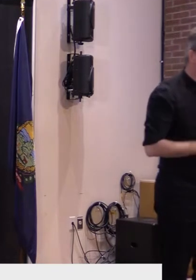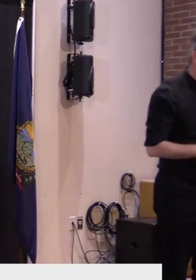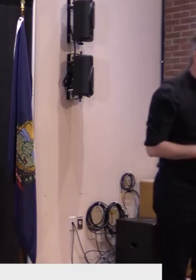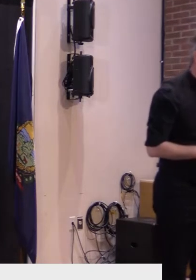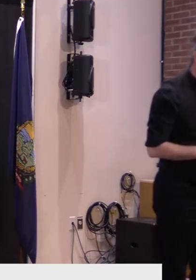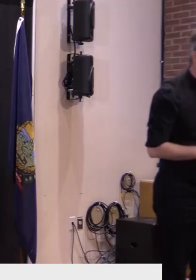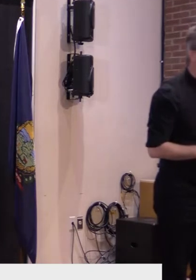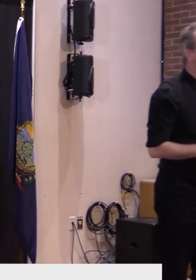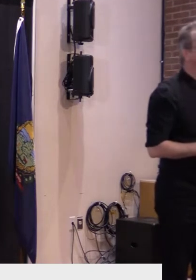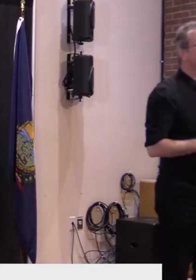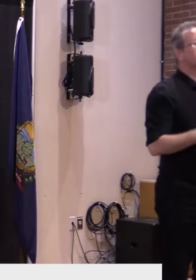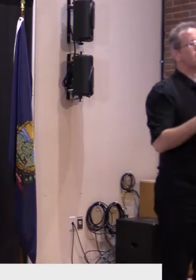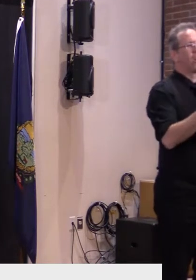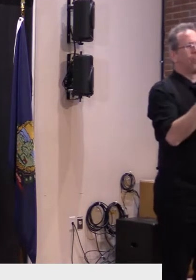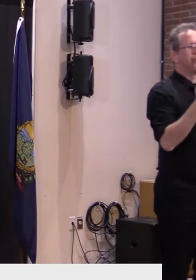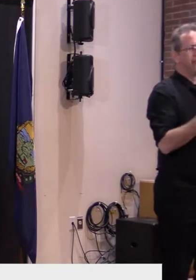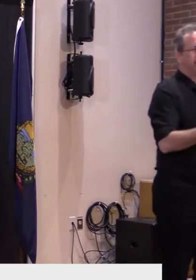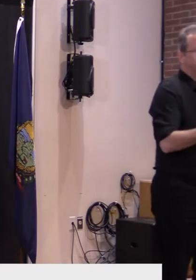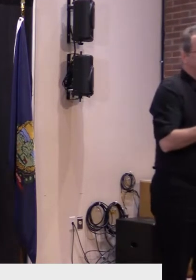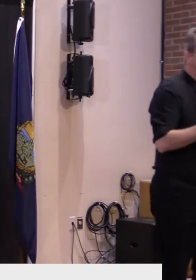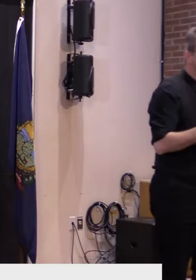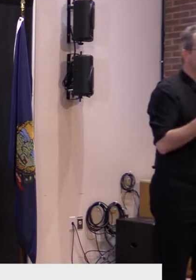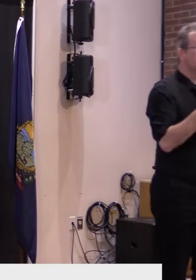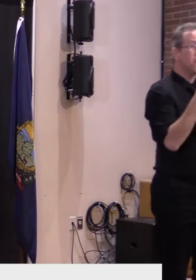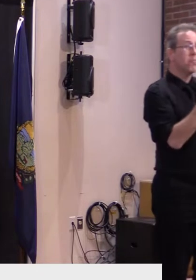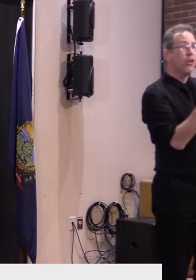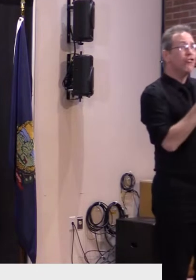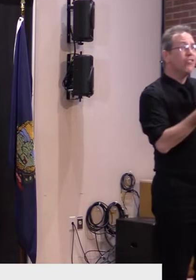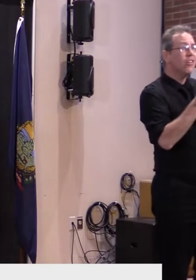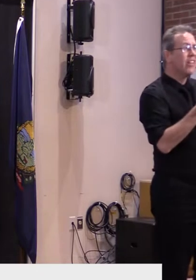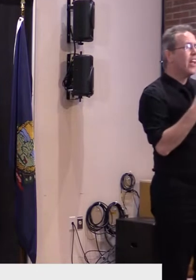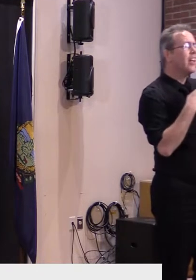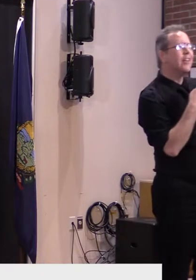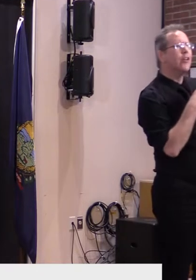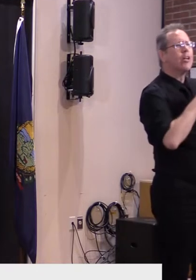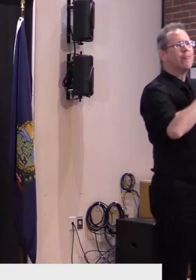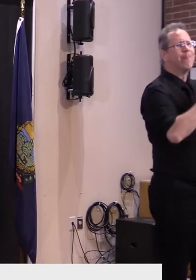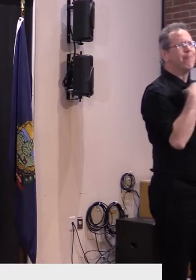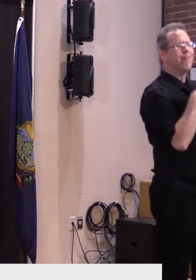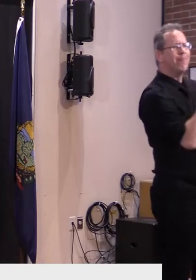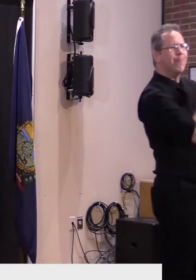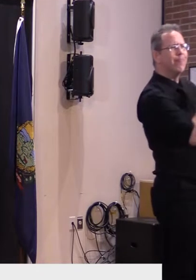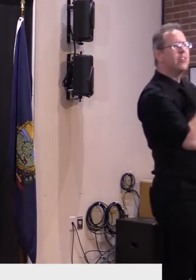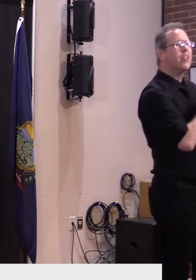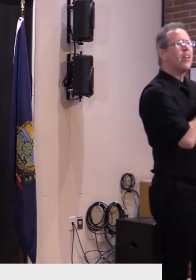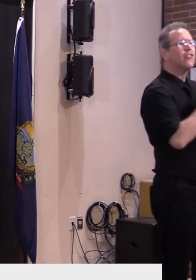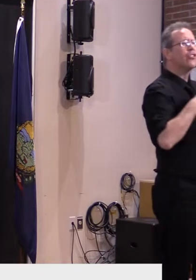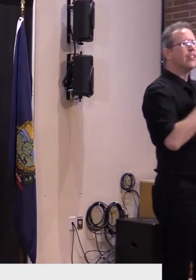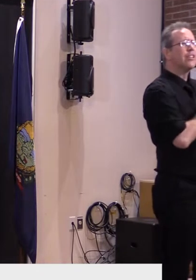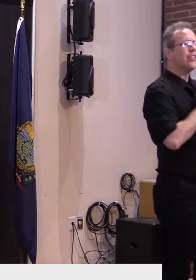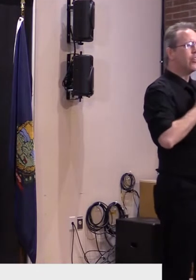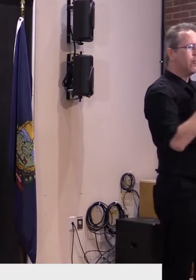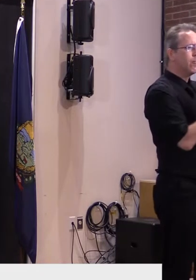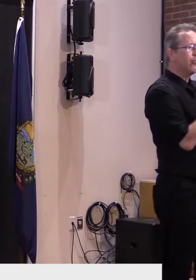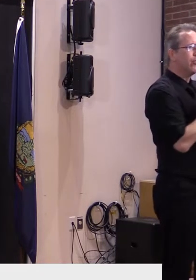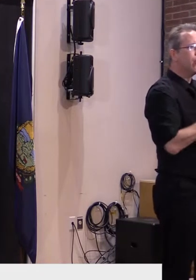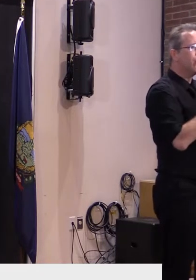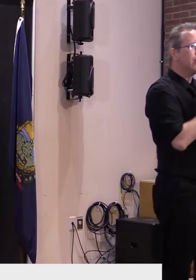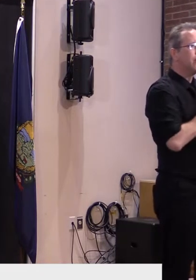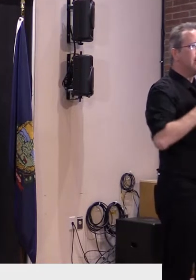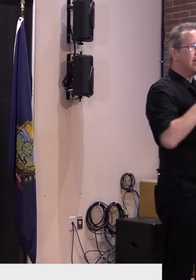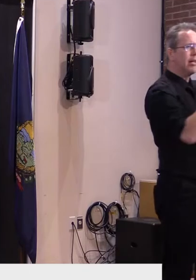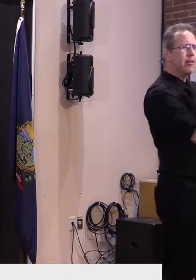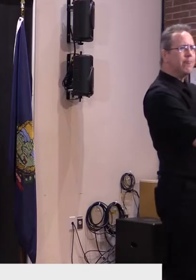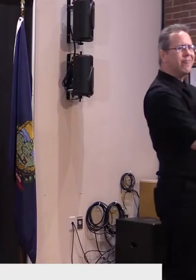first impression of the budget that came out of the Senate Appropriations Committee on Friday afternoon. In January, as you